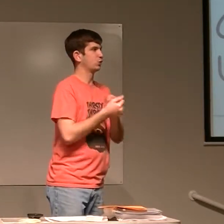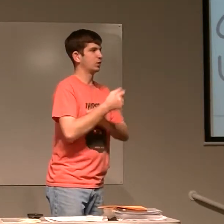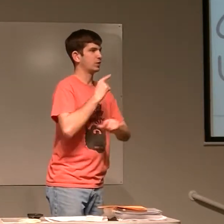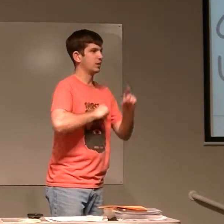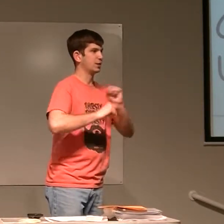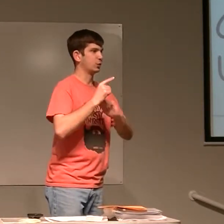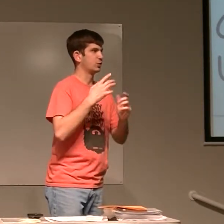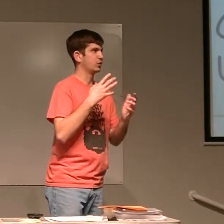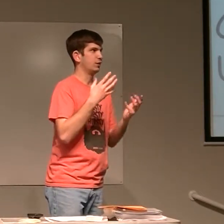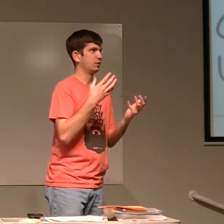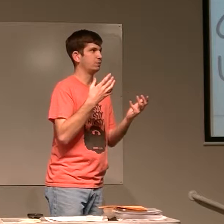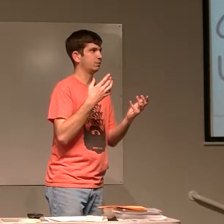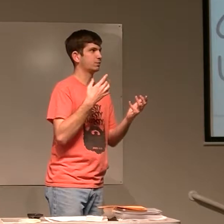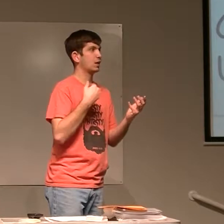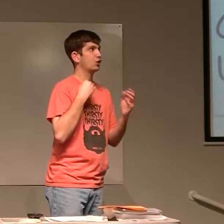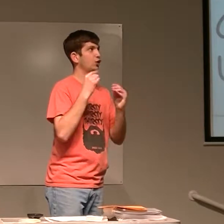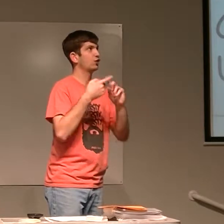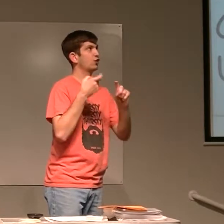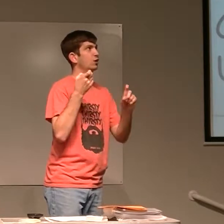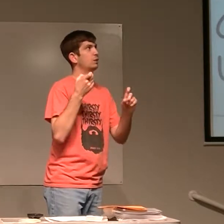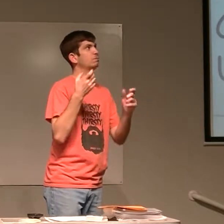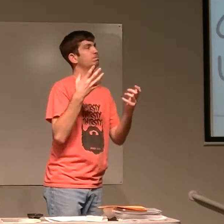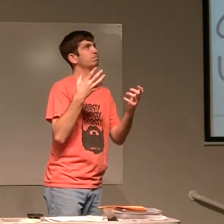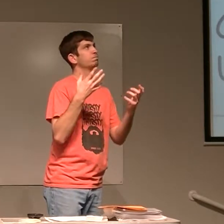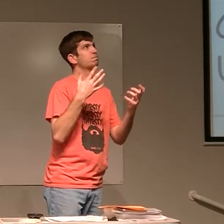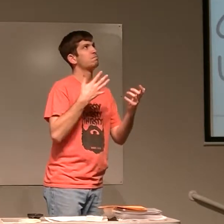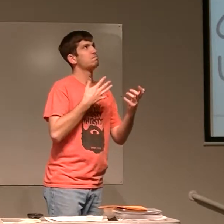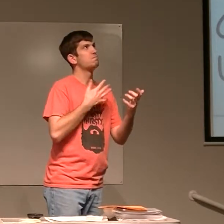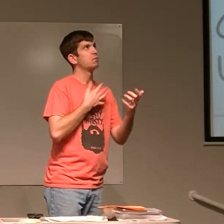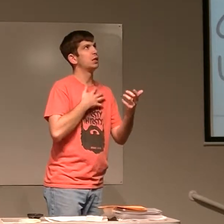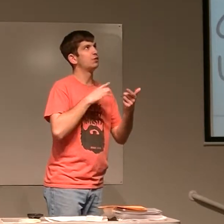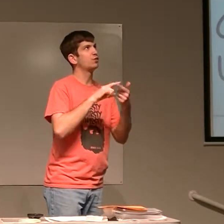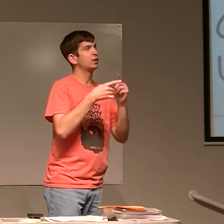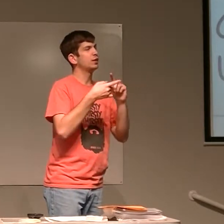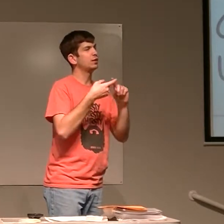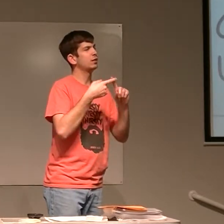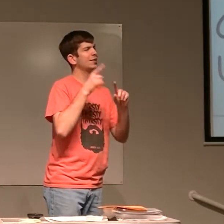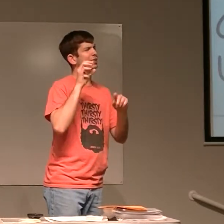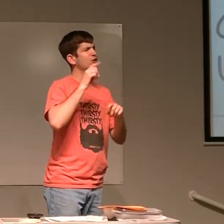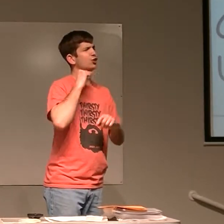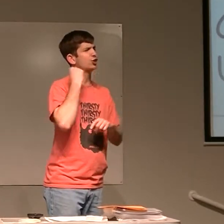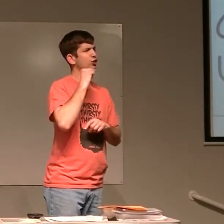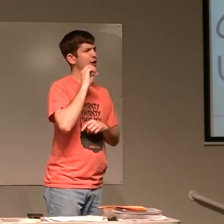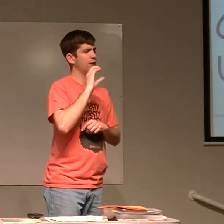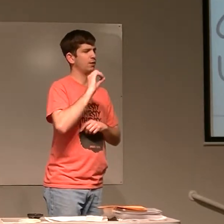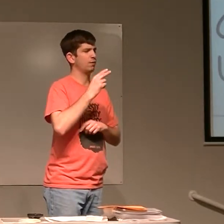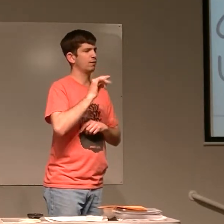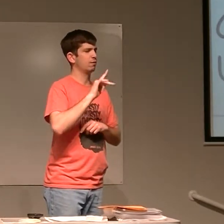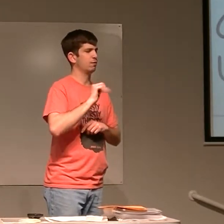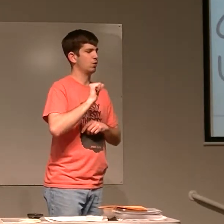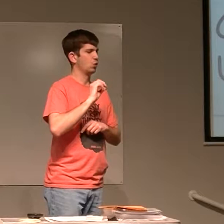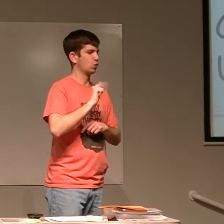with sign language. I learned from my friend in Chickasha,